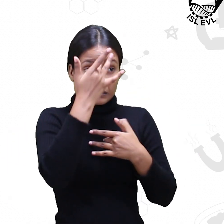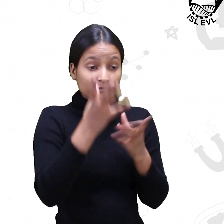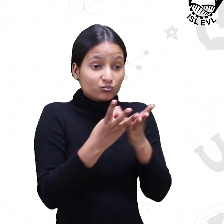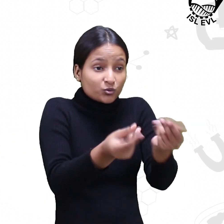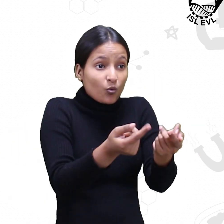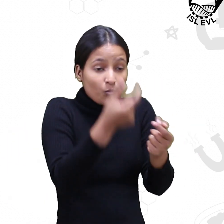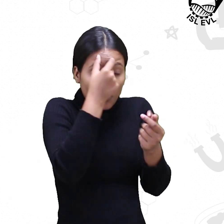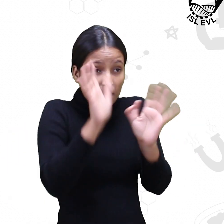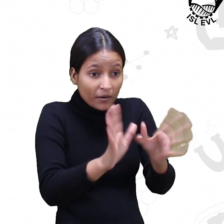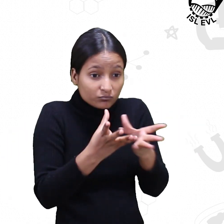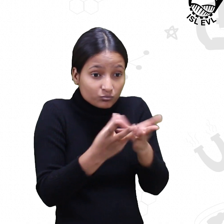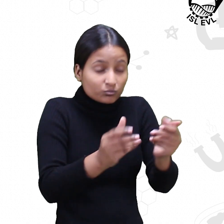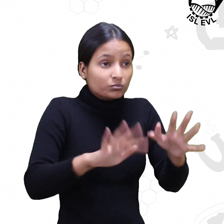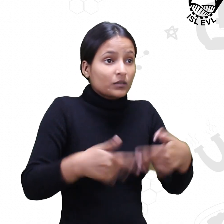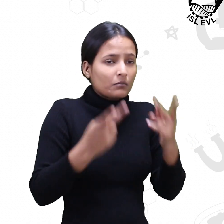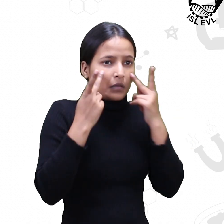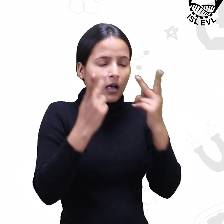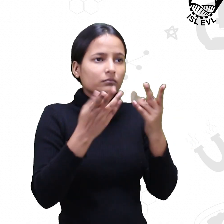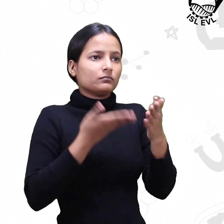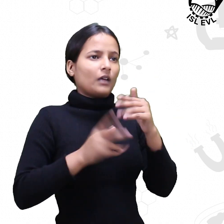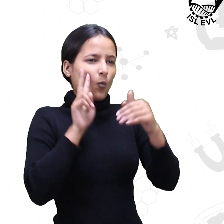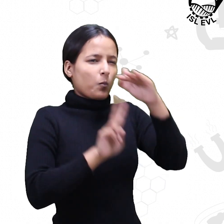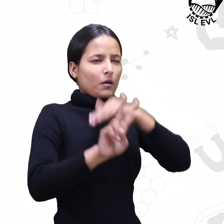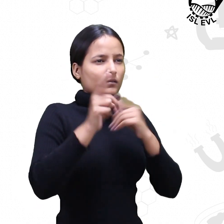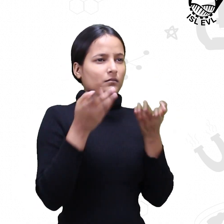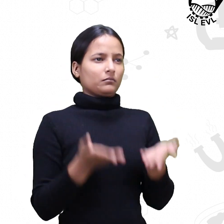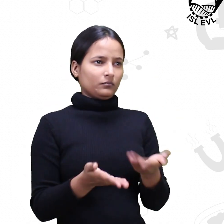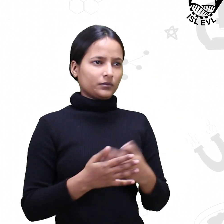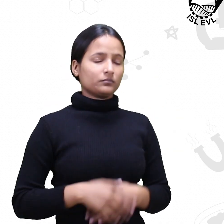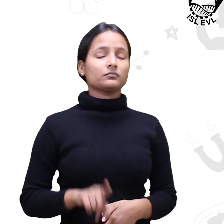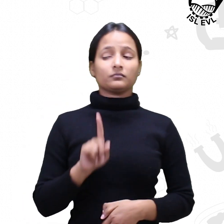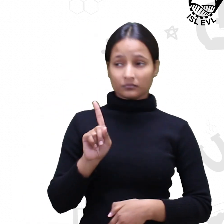other end. I start with what is the patient problem and then try to get that in the lab.